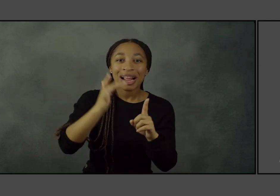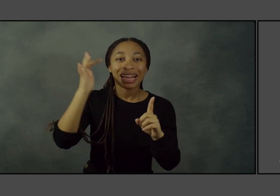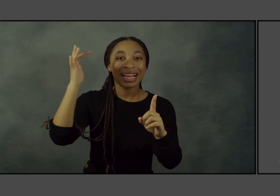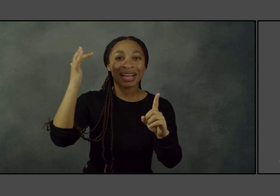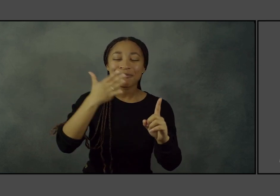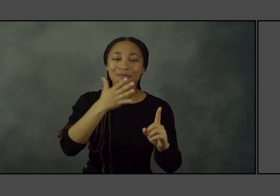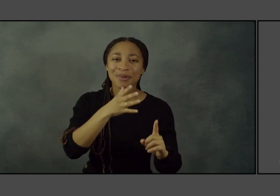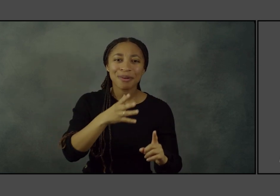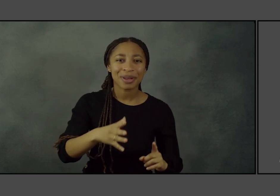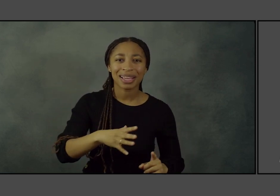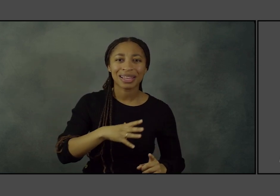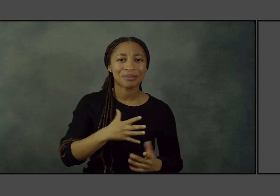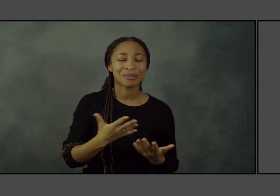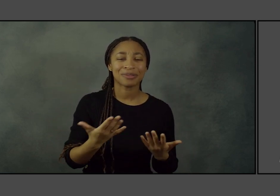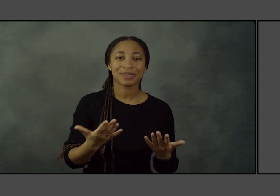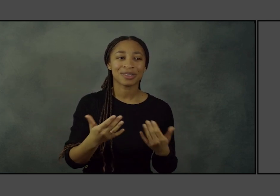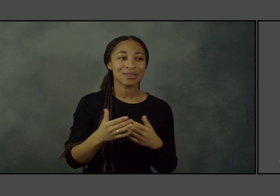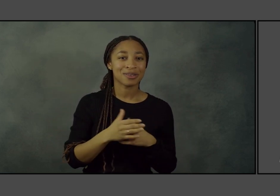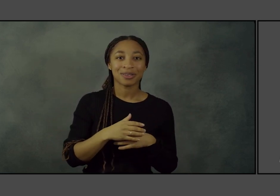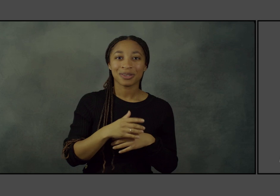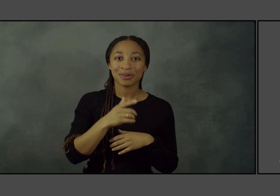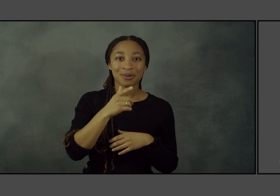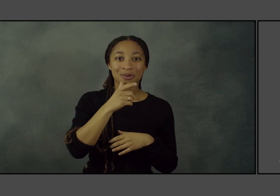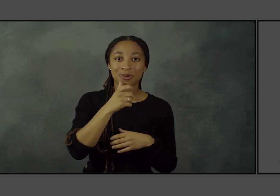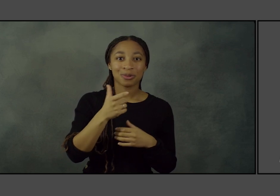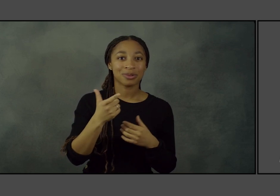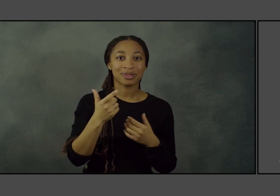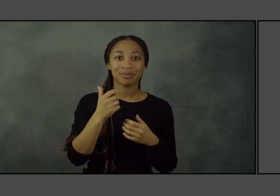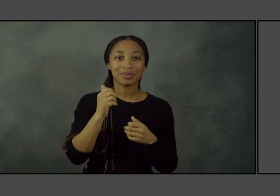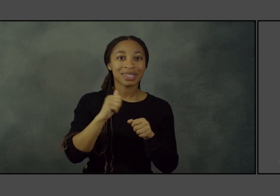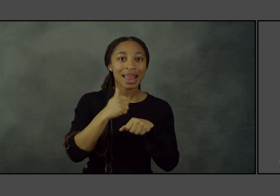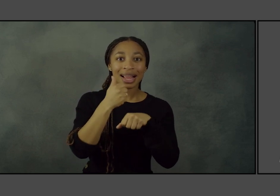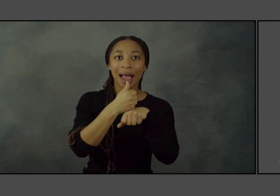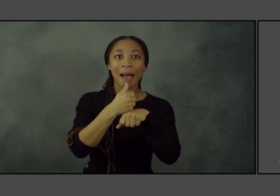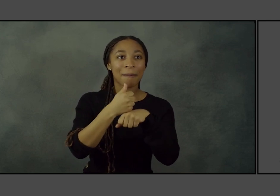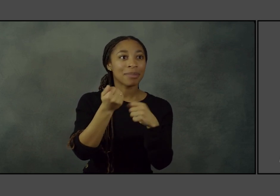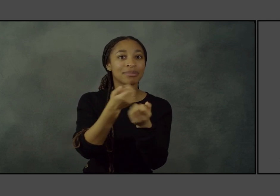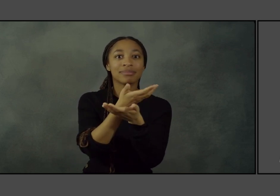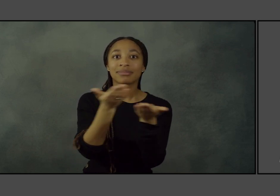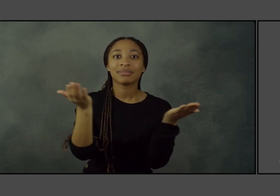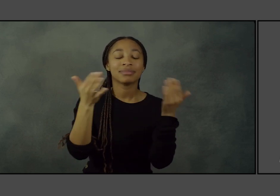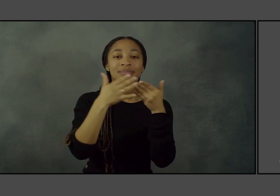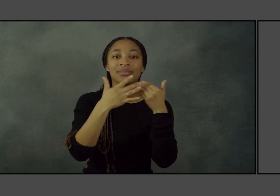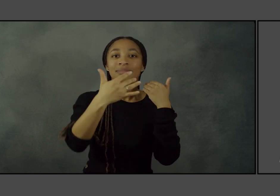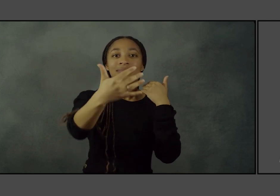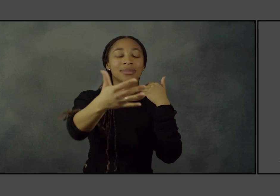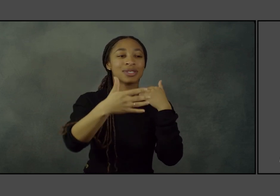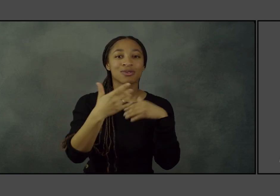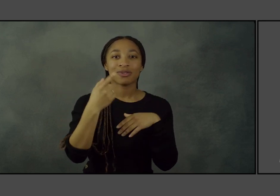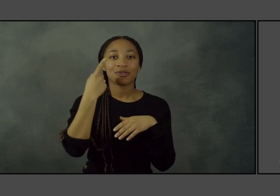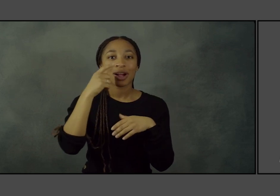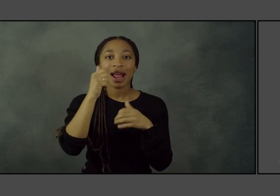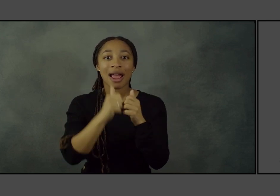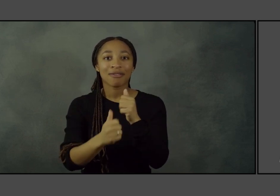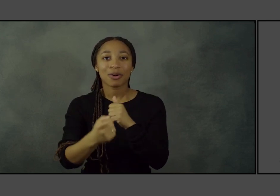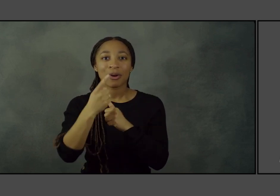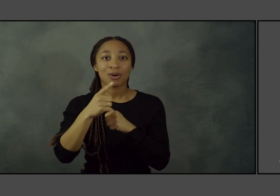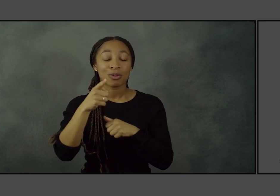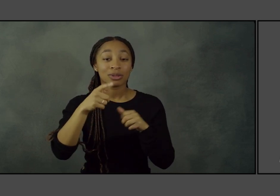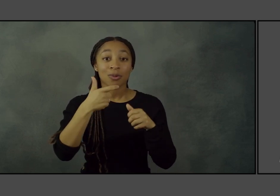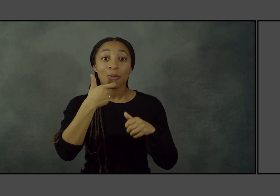us, giving so much to each other and to all the people who are listening. We had over 6,000 people register for